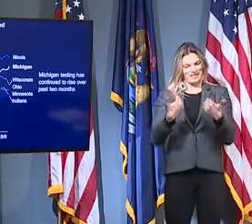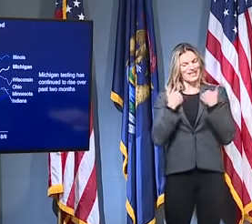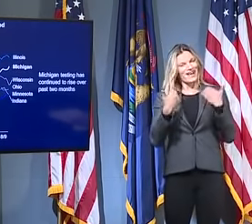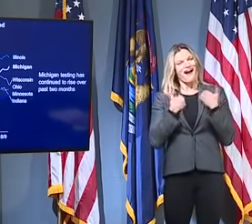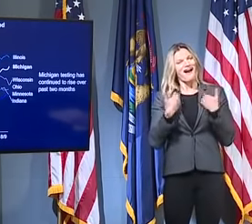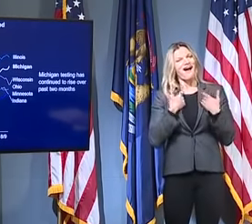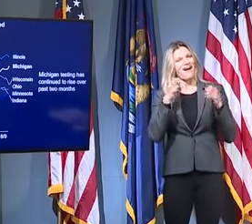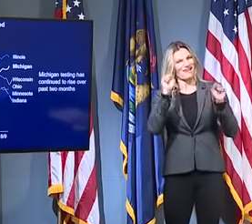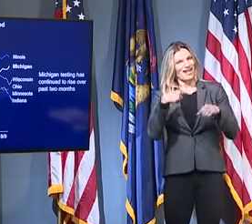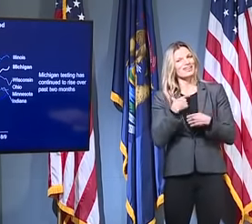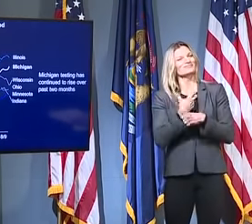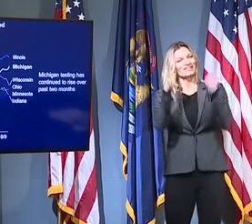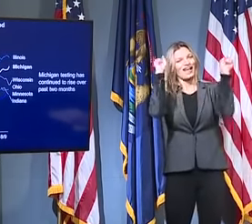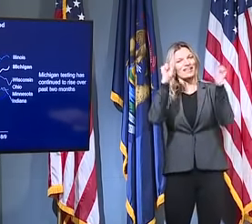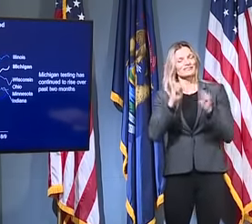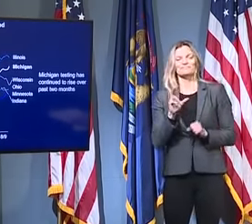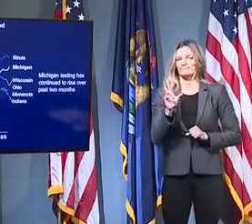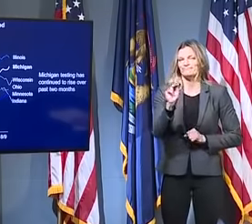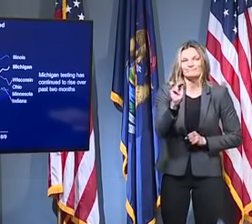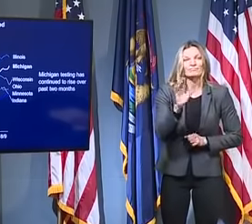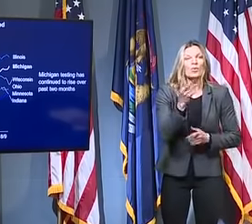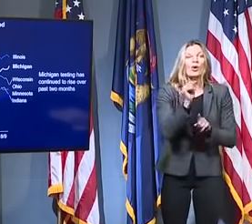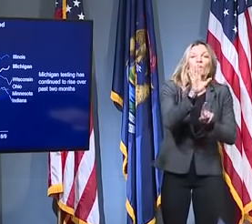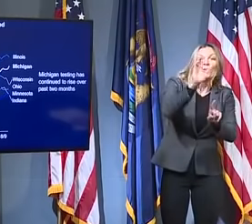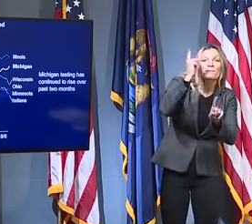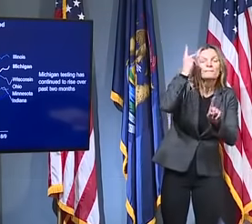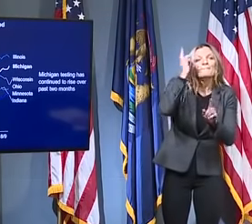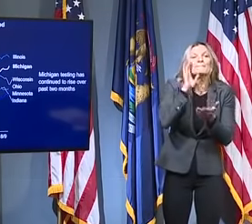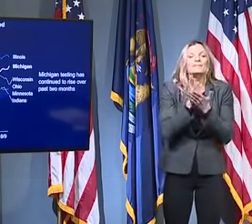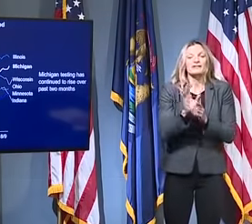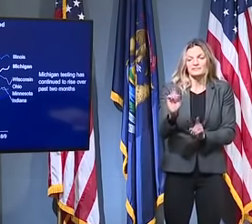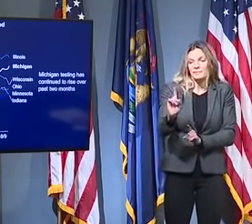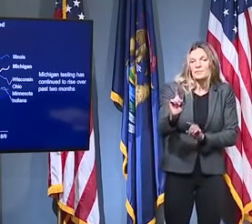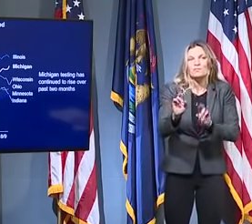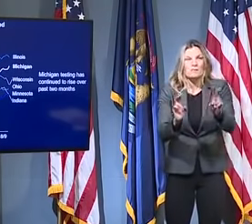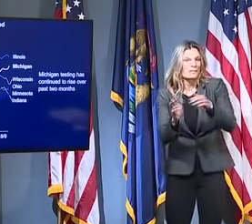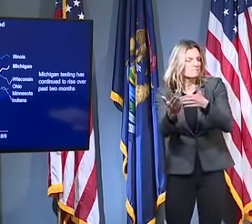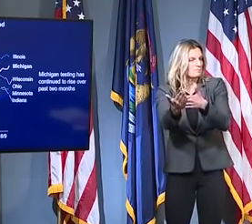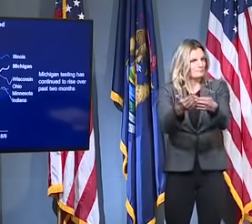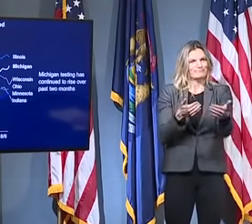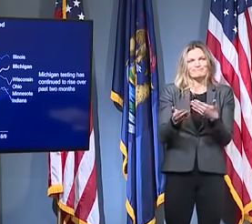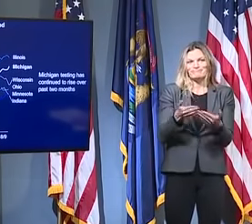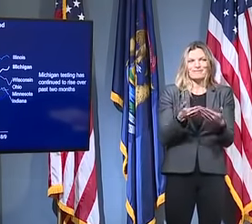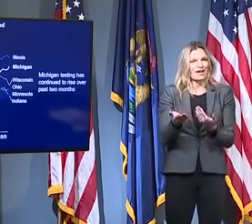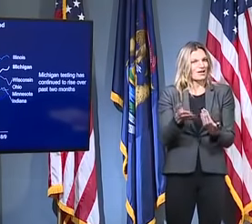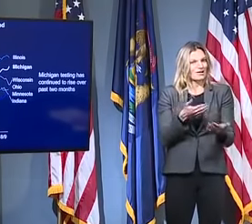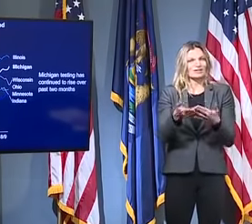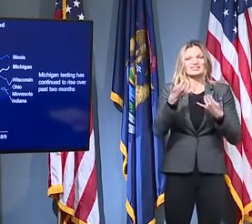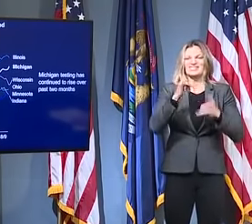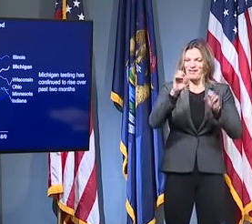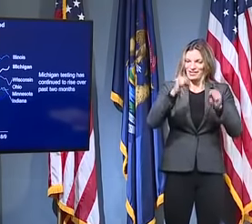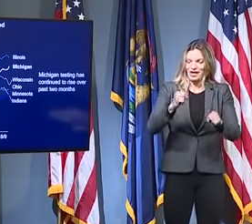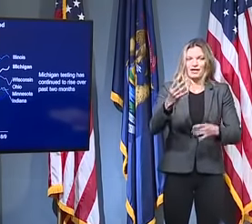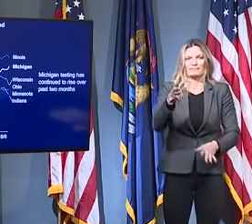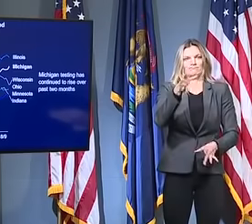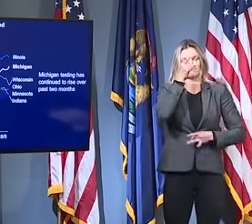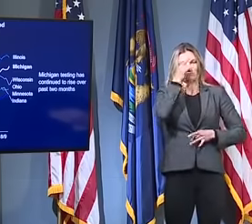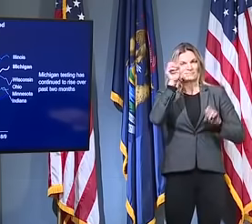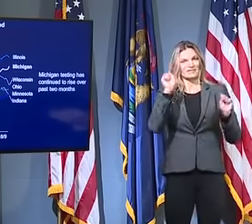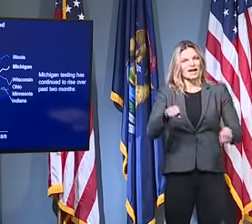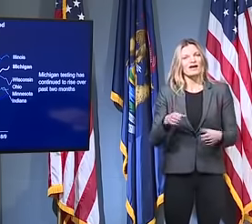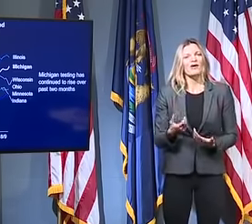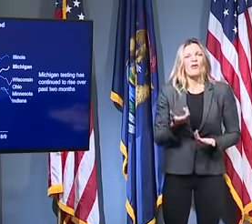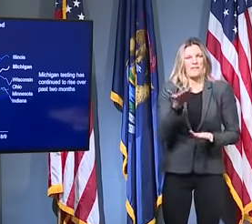political affiliation will not protect you from this virus. And this virus will not go away just because we're tired of dealing with